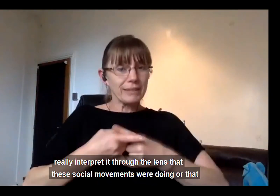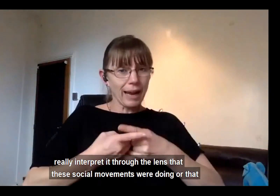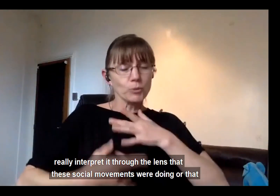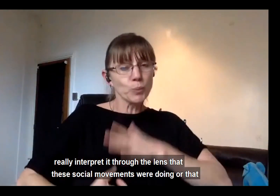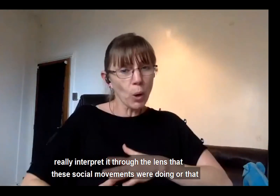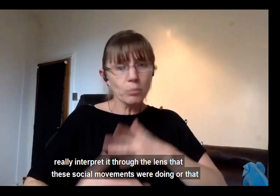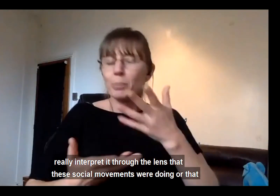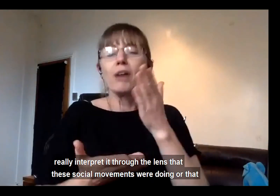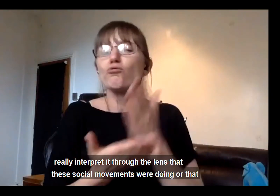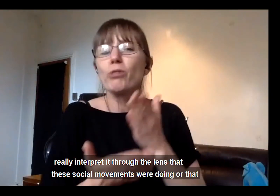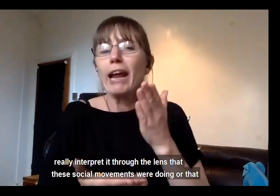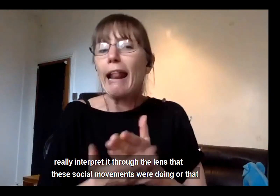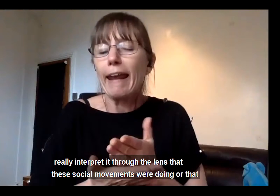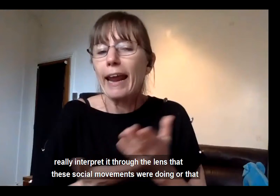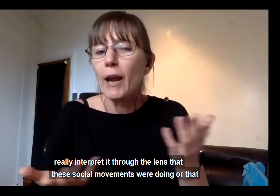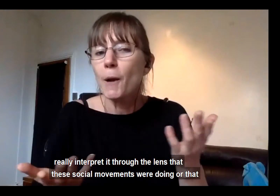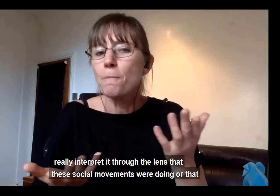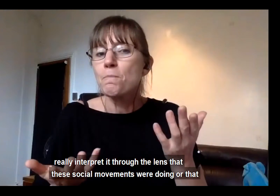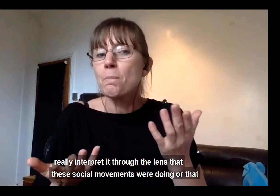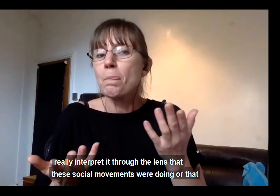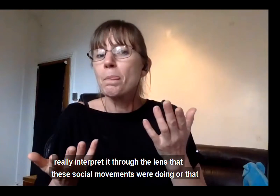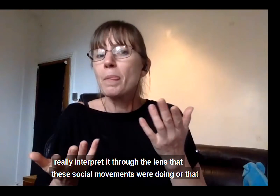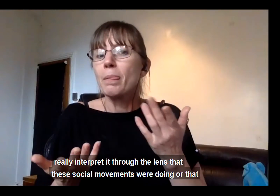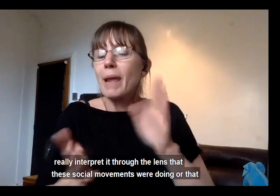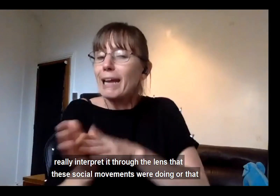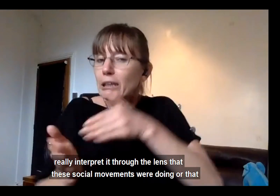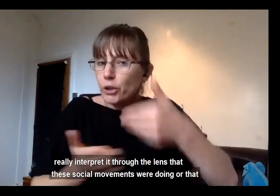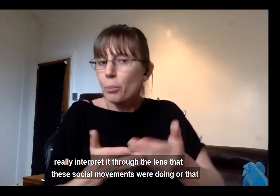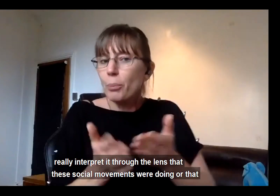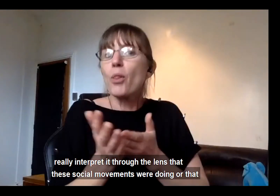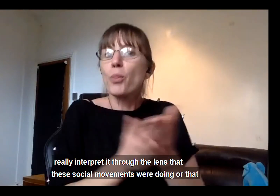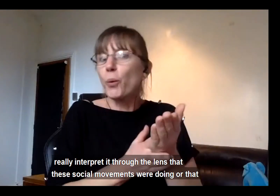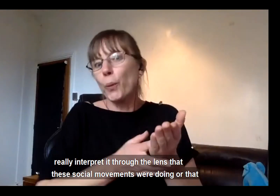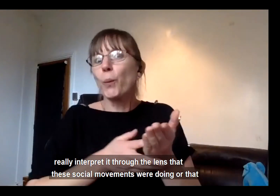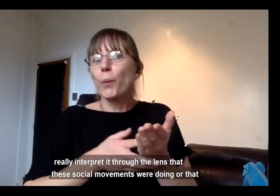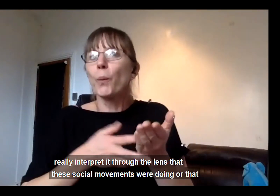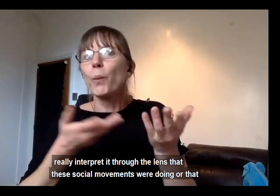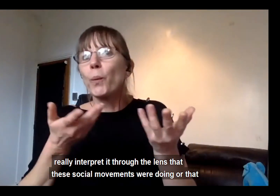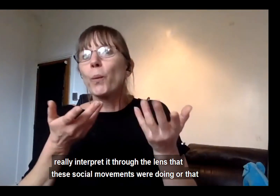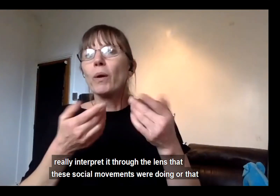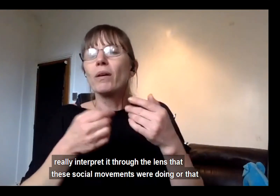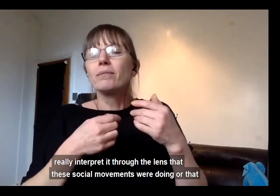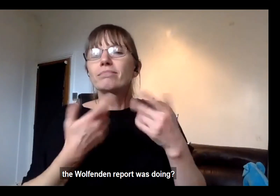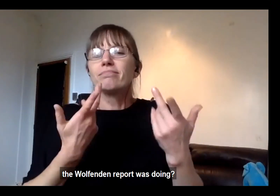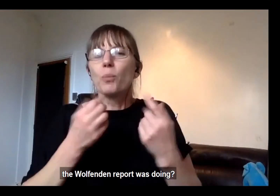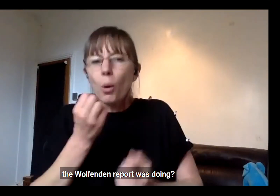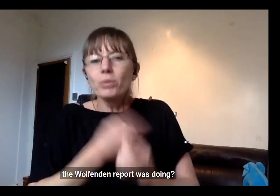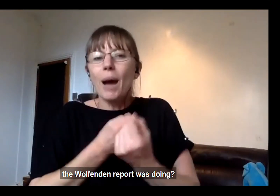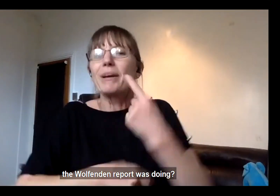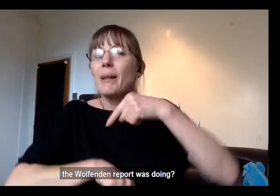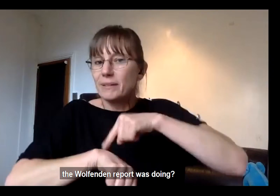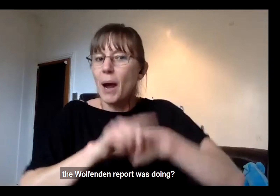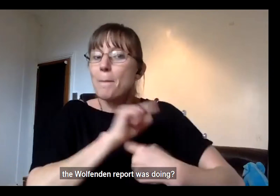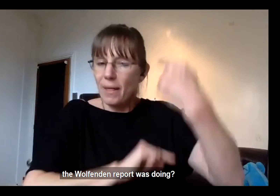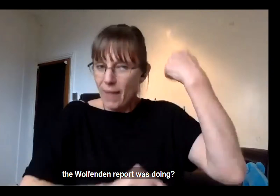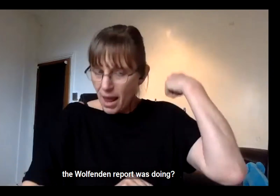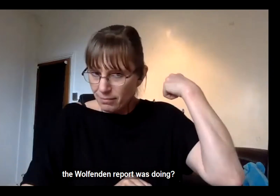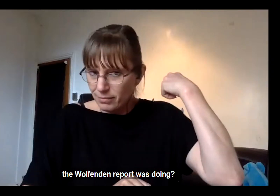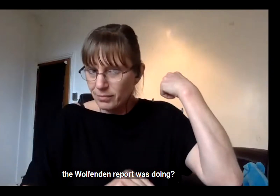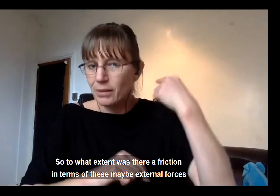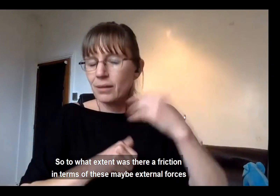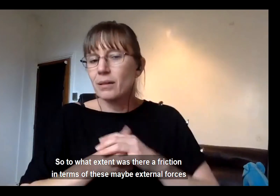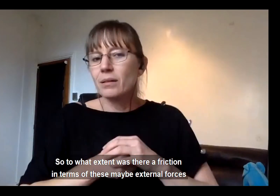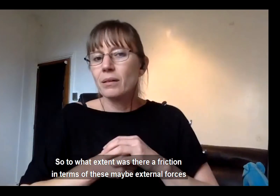didn't really, interpret it through the lens that these social movements were doing, or that the Wolfenden report was